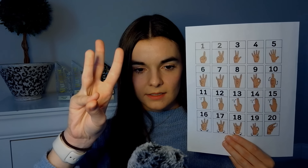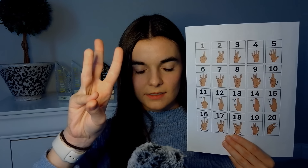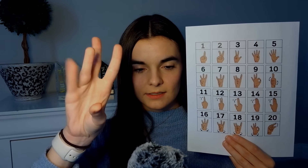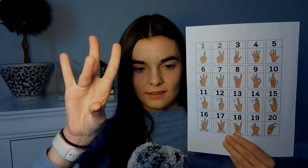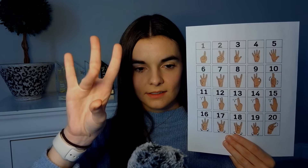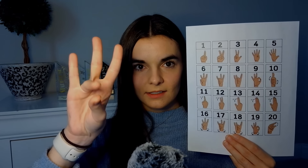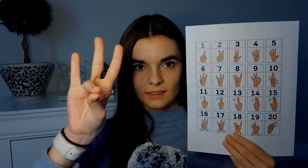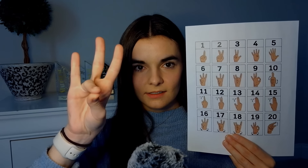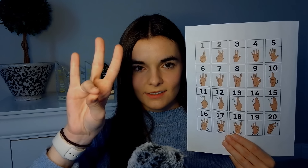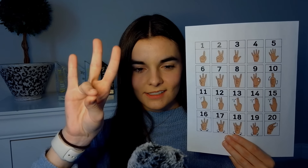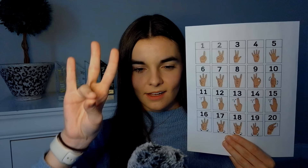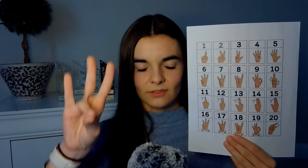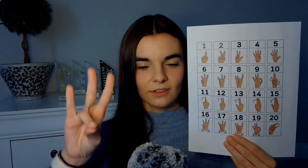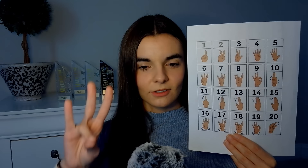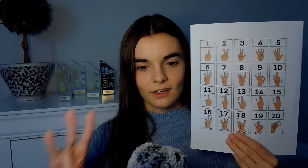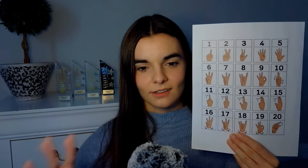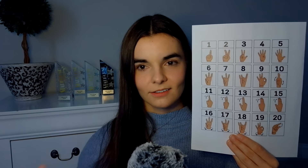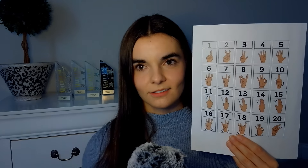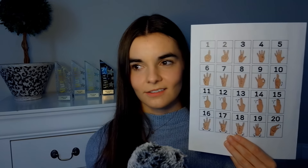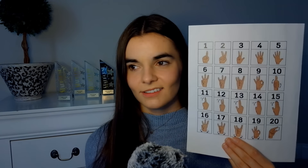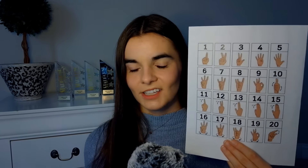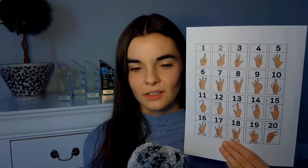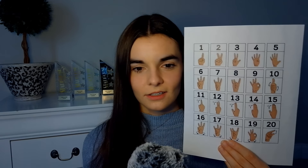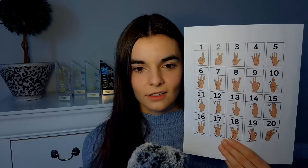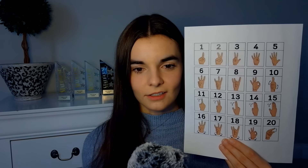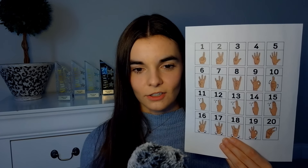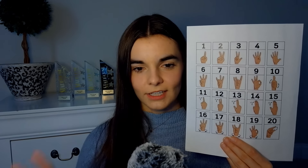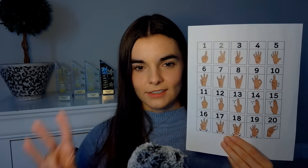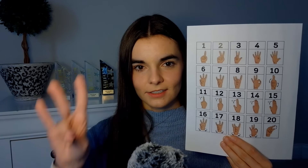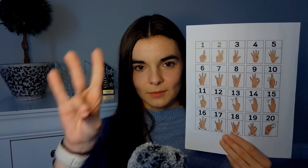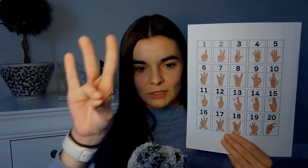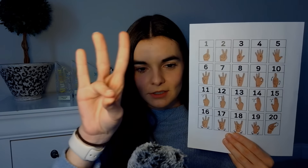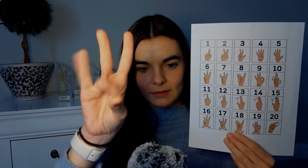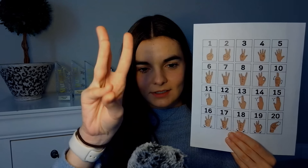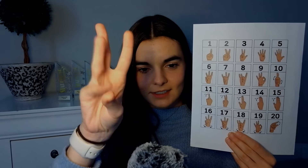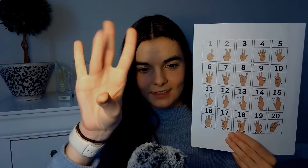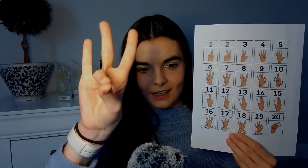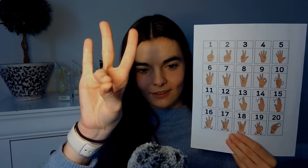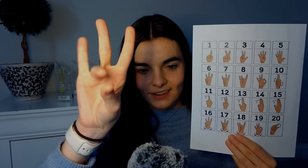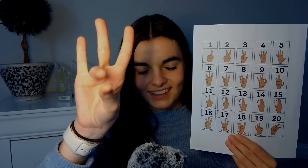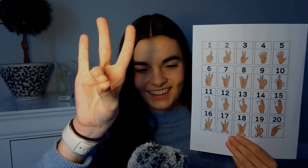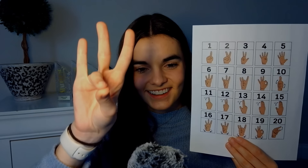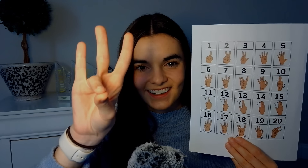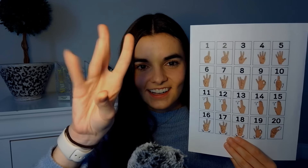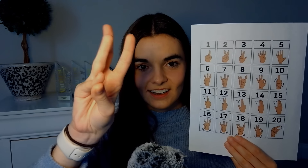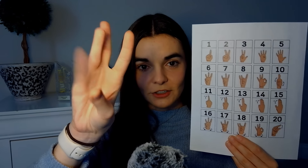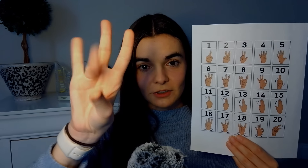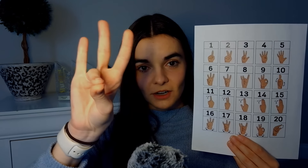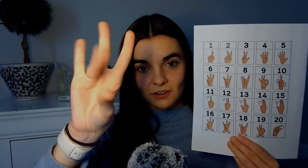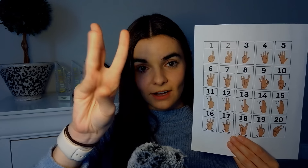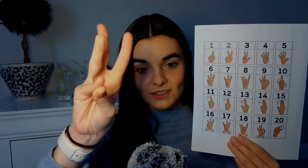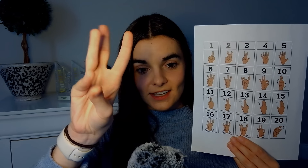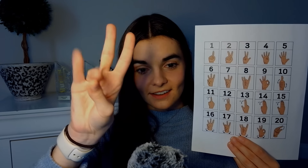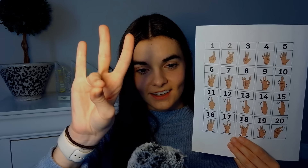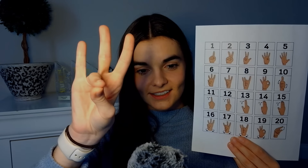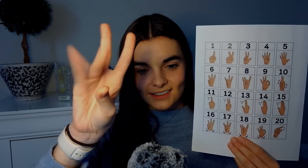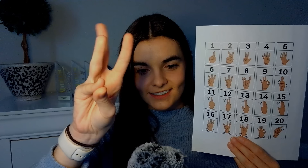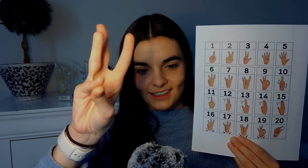6, 7. Oh God. The little kids are going to be screaming 6, 7. You can run around saying this. 6,